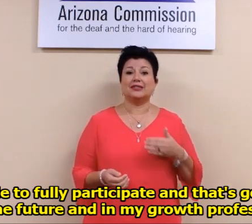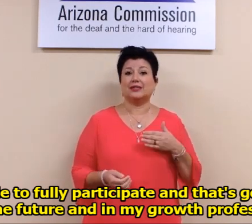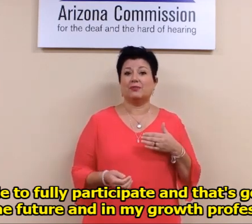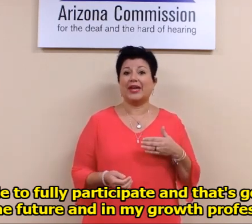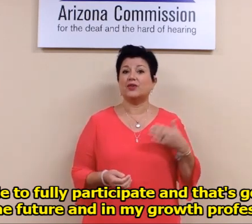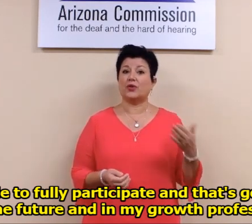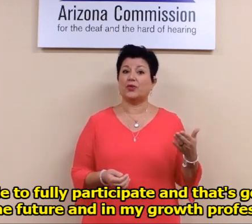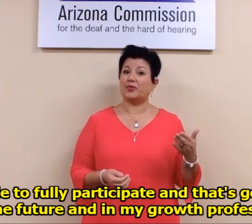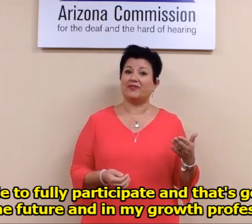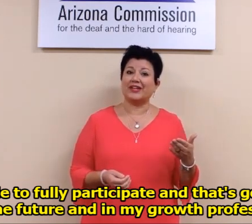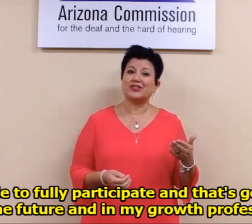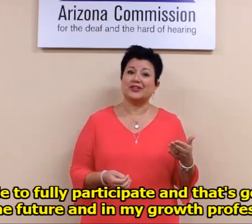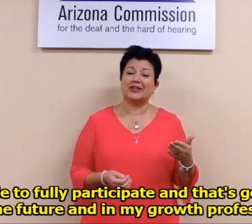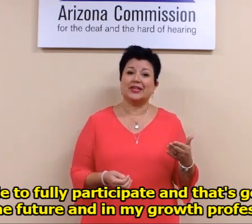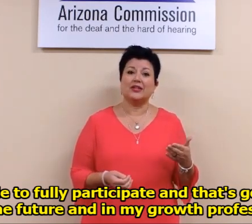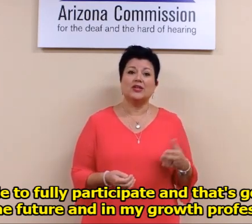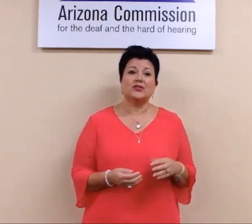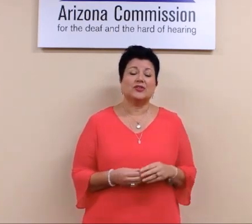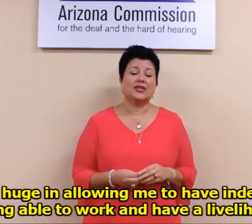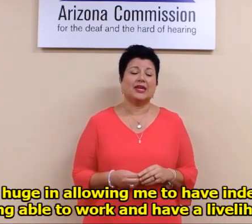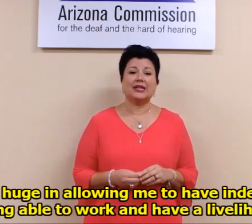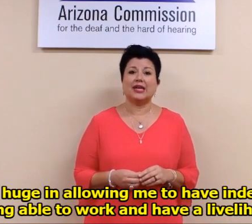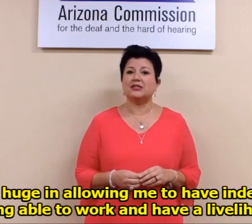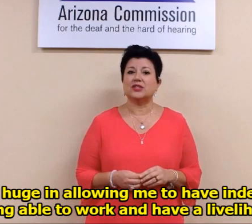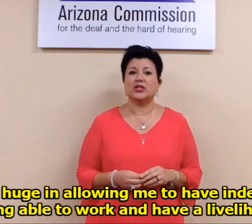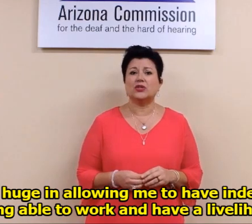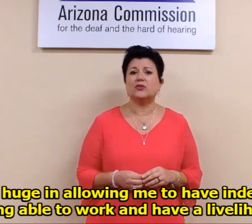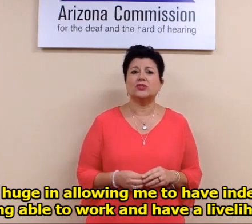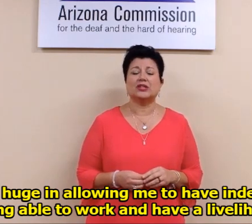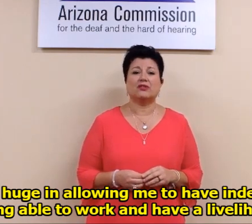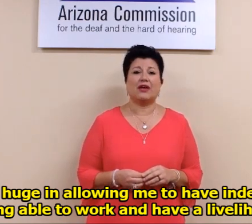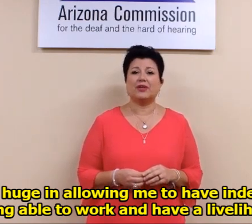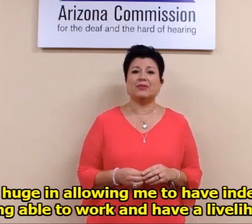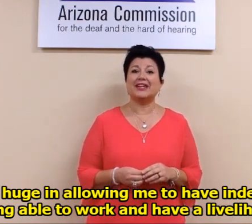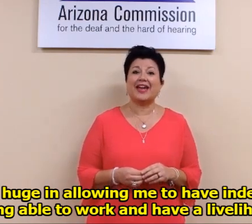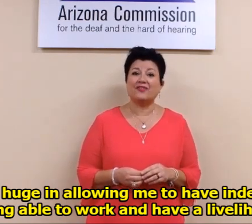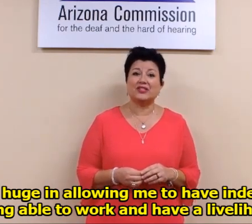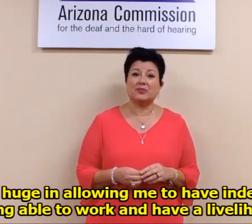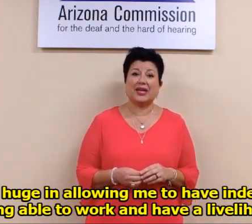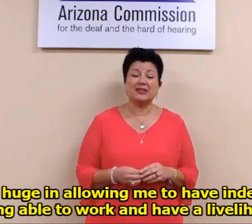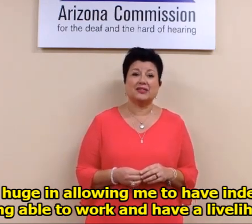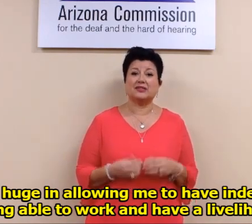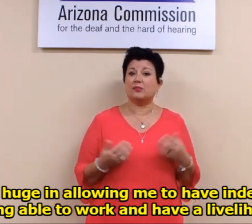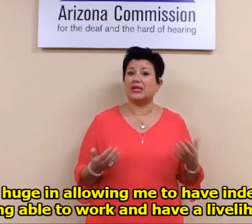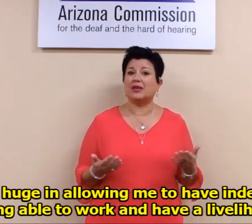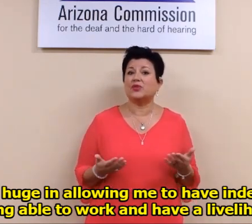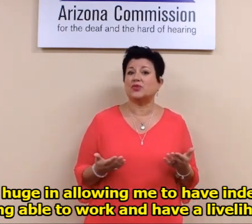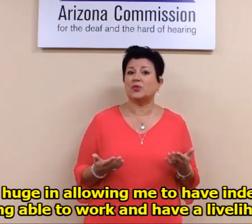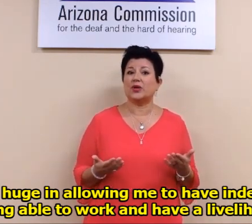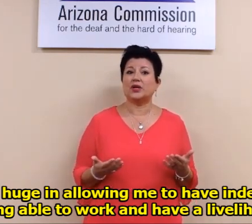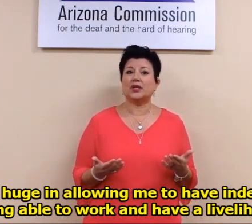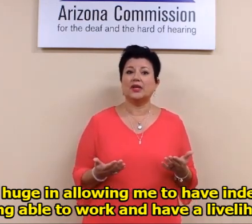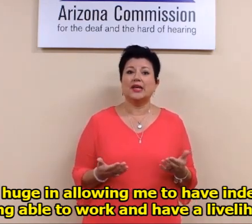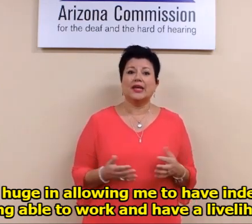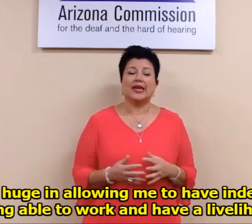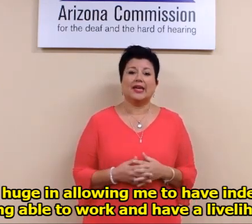in my growth professionally. So the ADA is huge in allowing me to have independence and being able to work